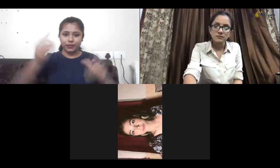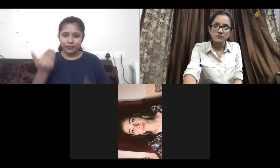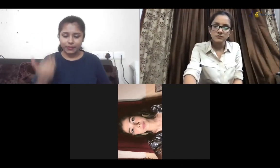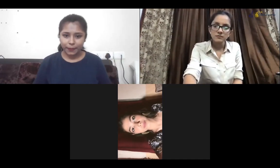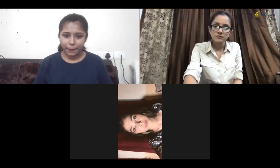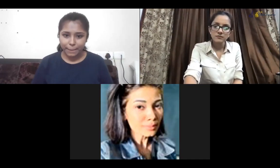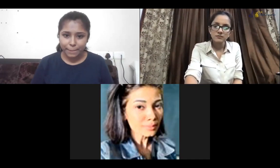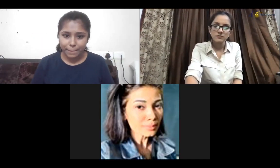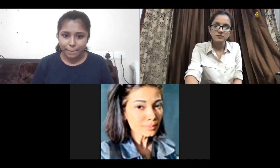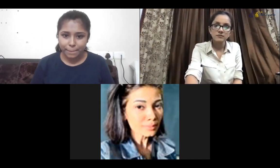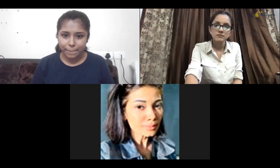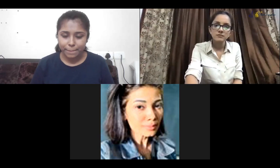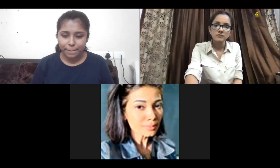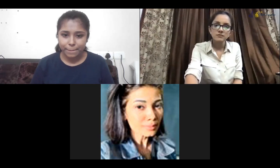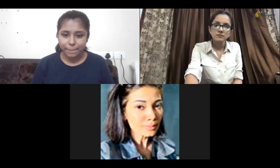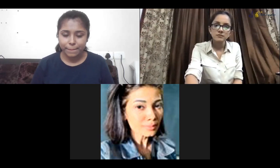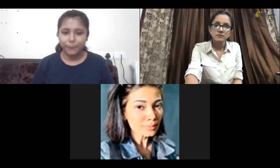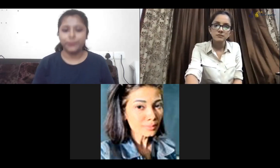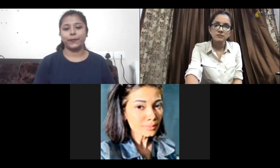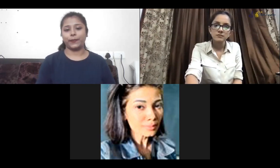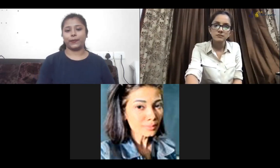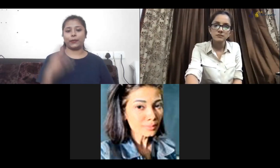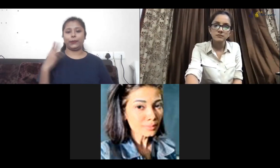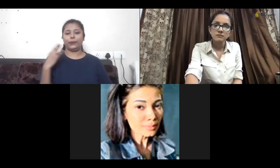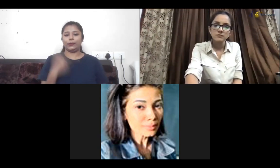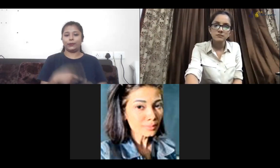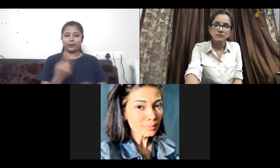Sweta, Yeah. can you rotate your phone, please? Auto.